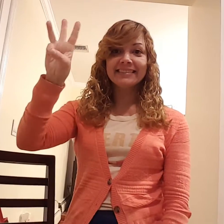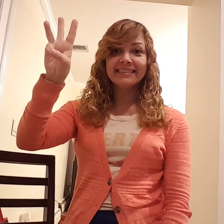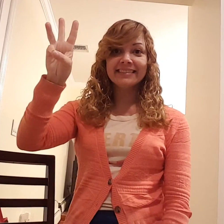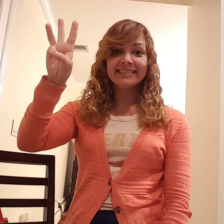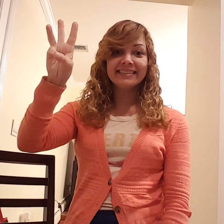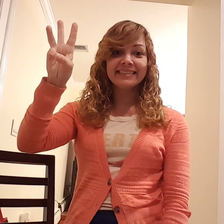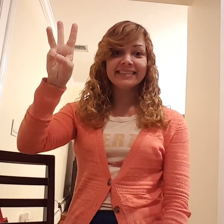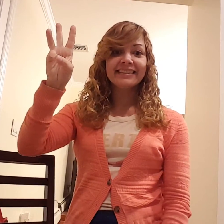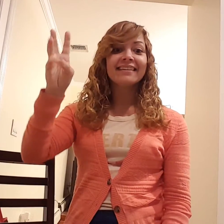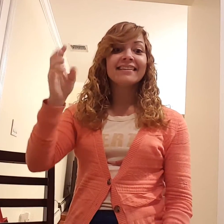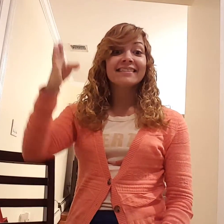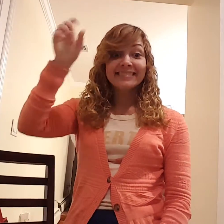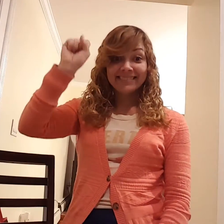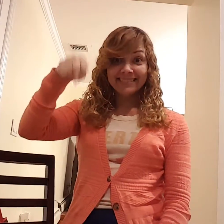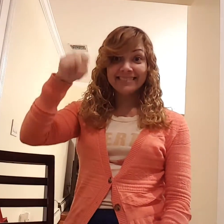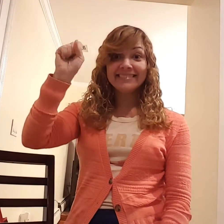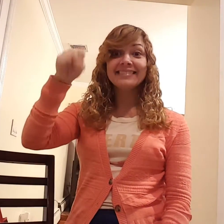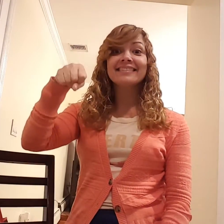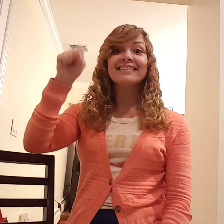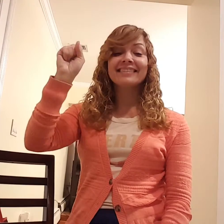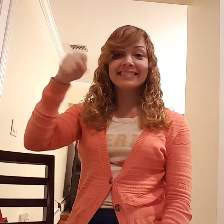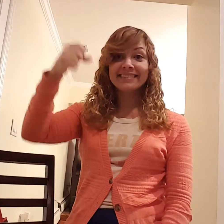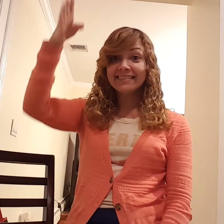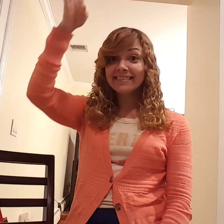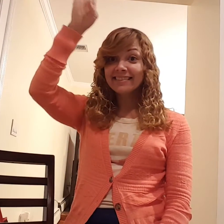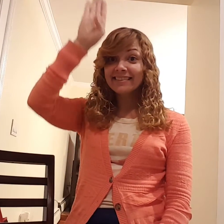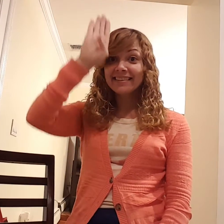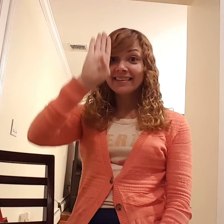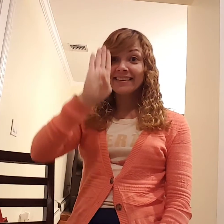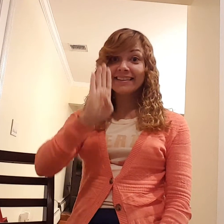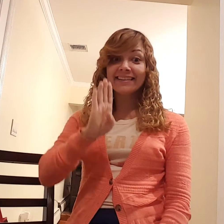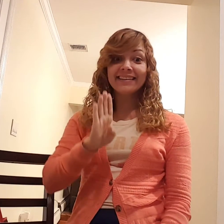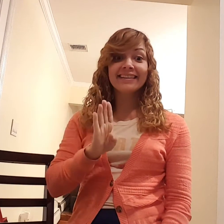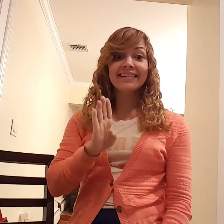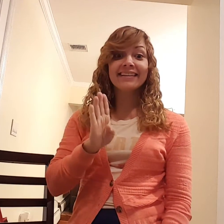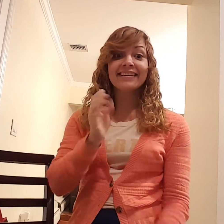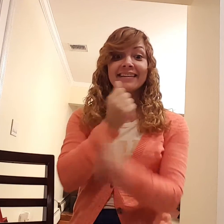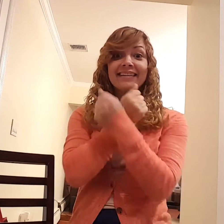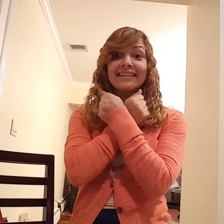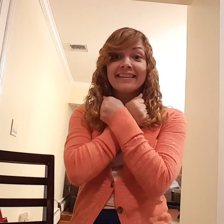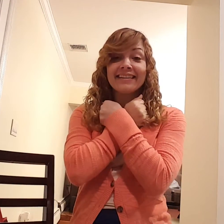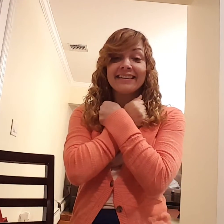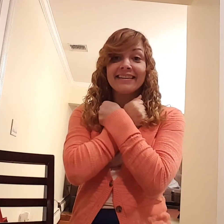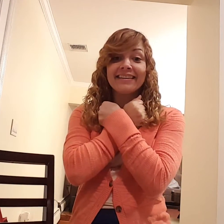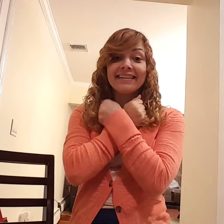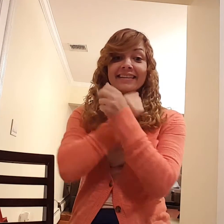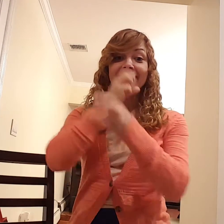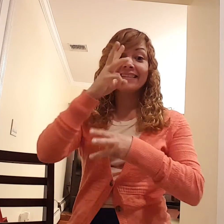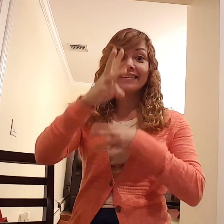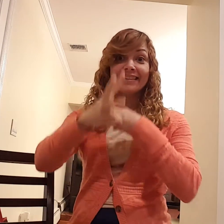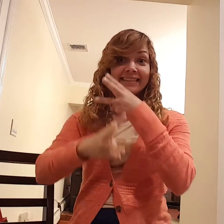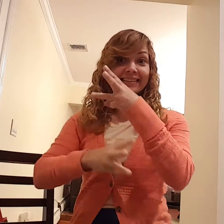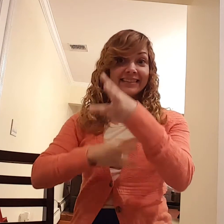Yes, God loved the